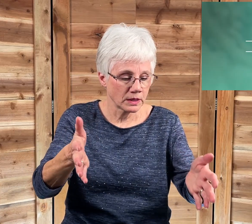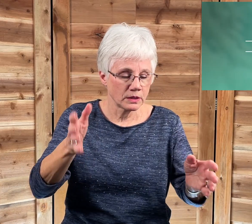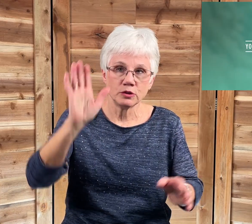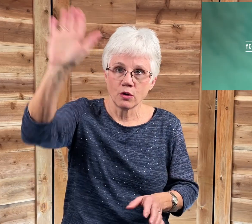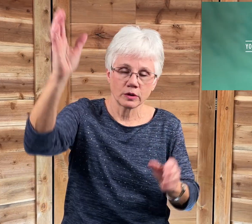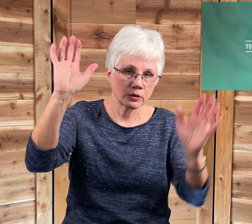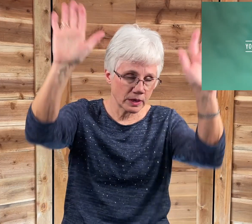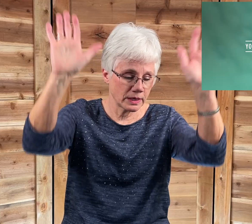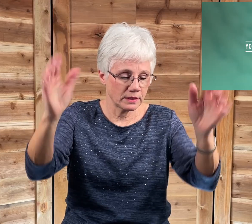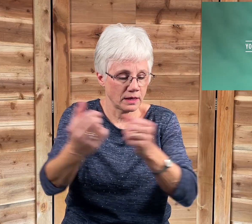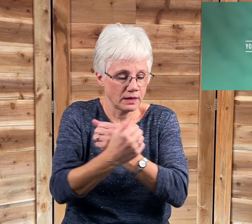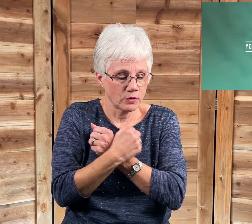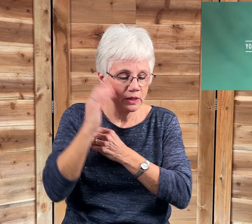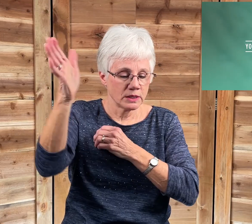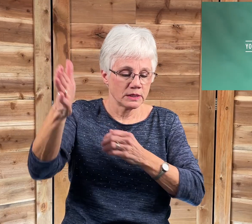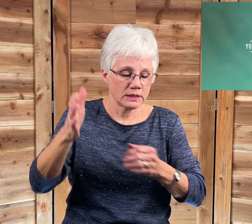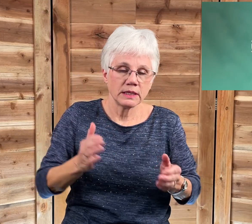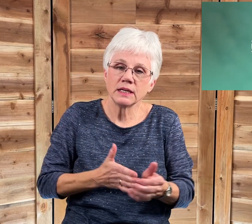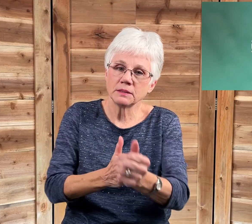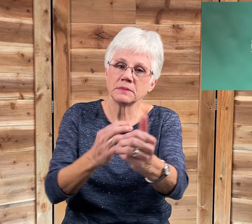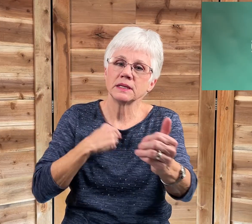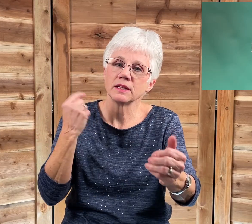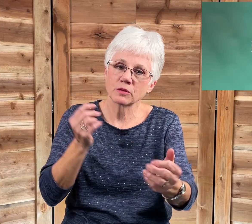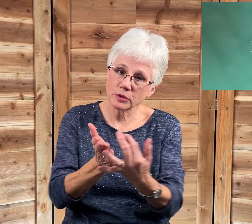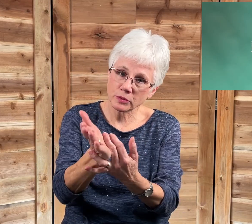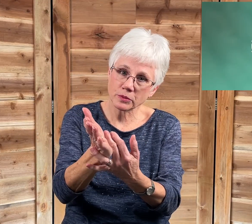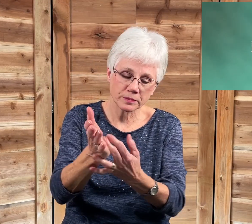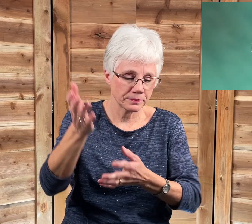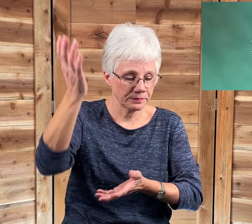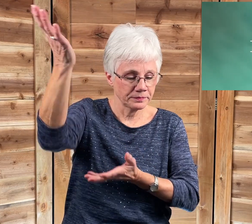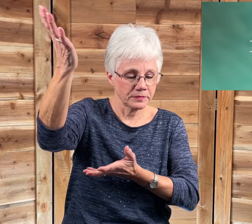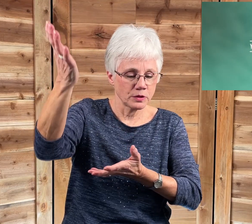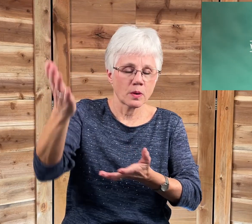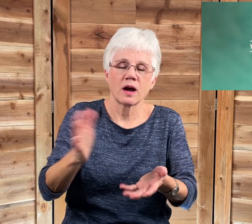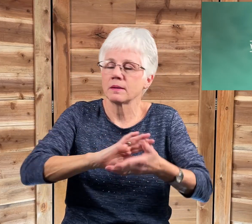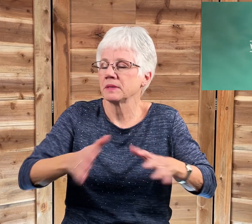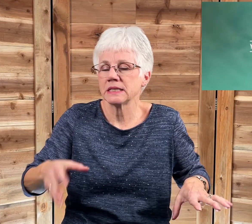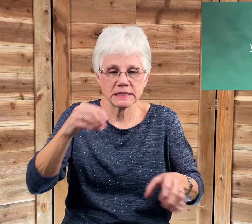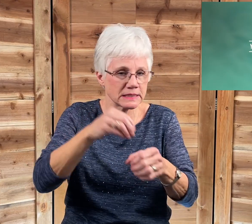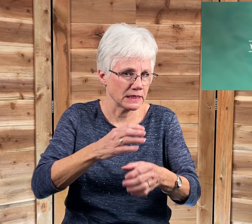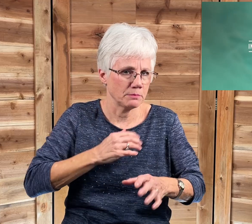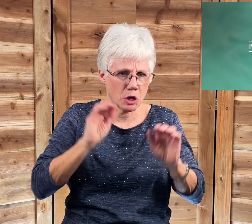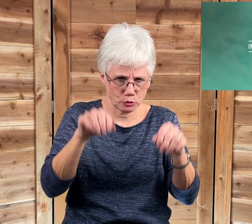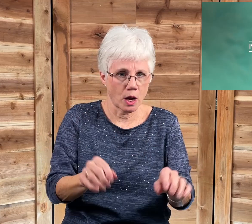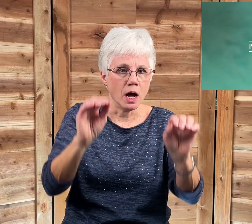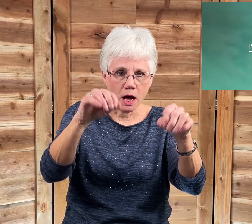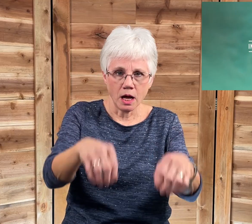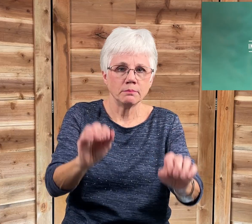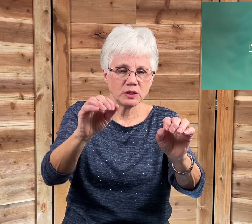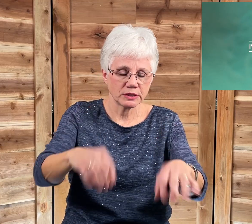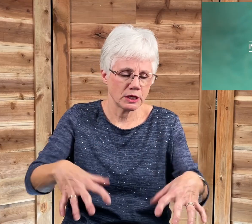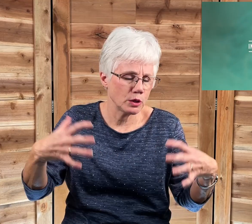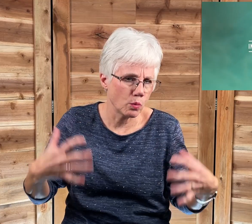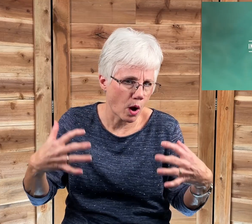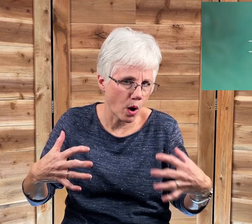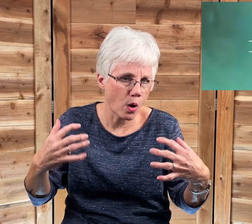out. Your great love will lead me through. You are the peace in my